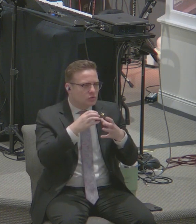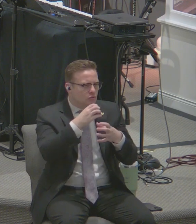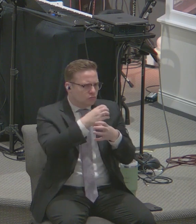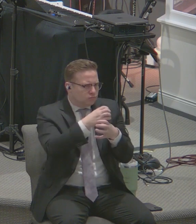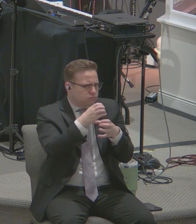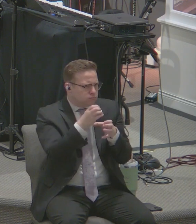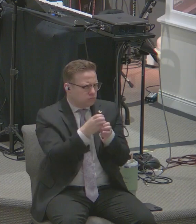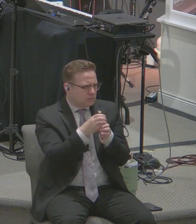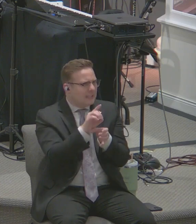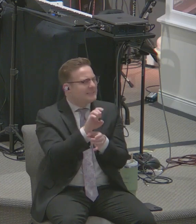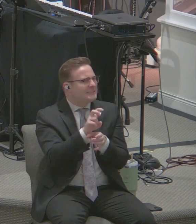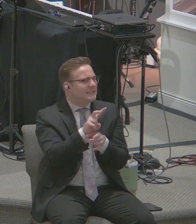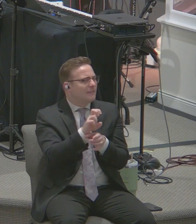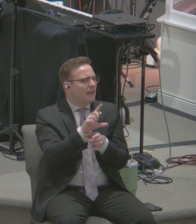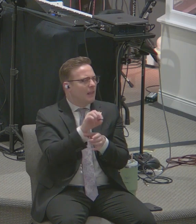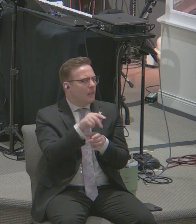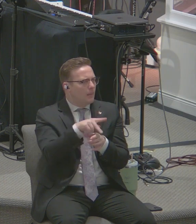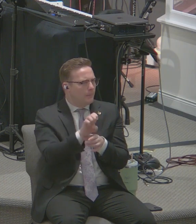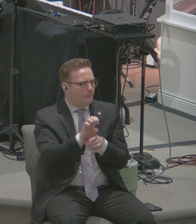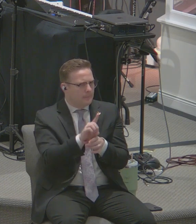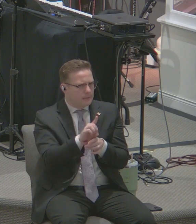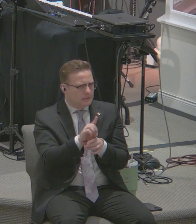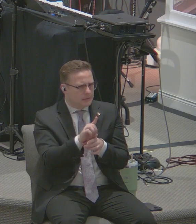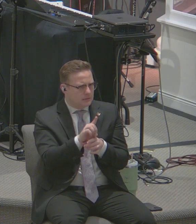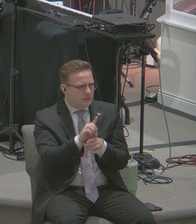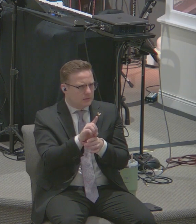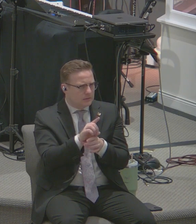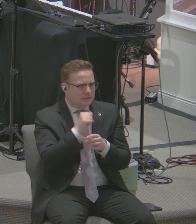And the younger think they know better.